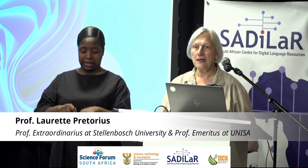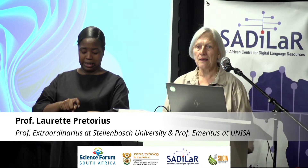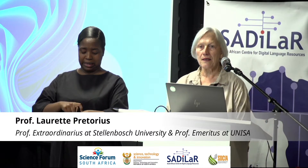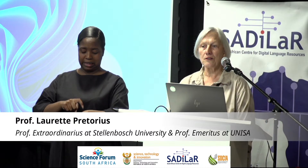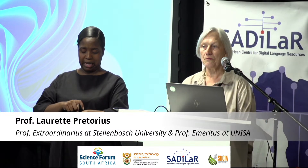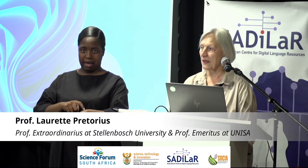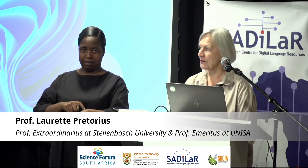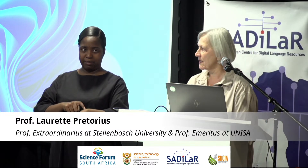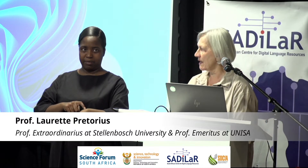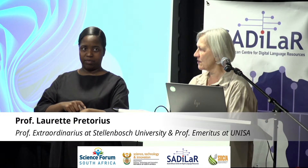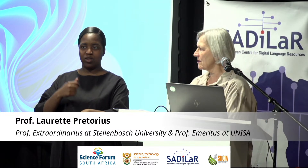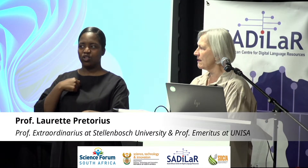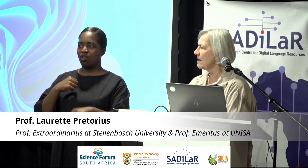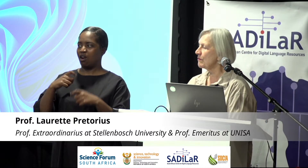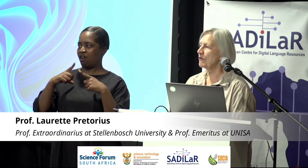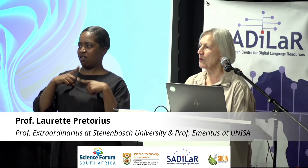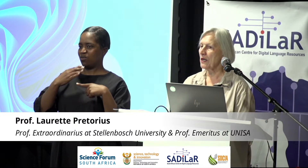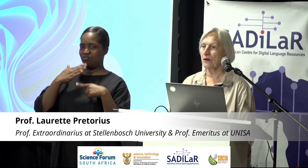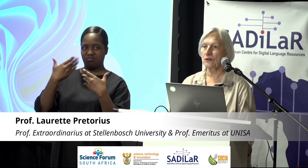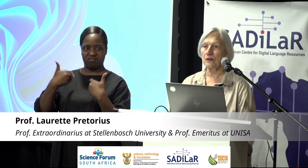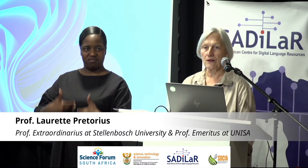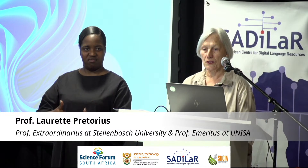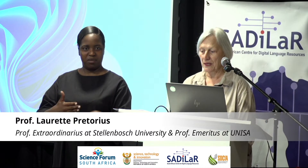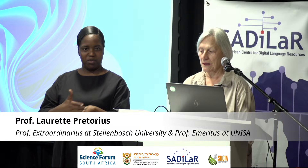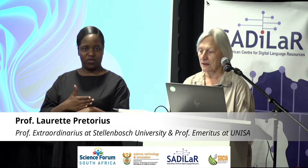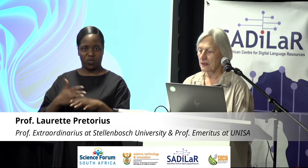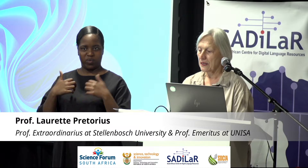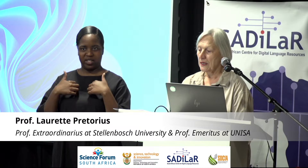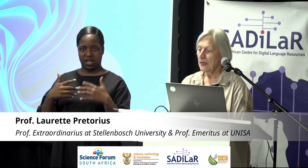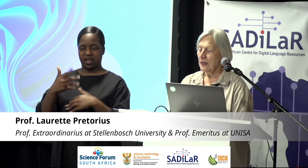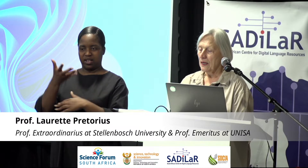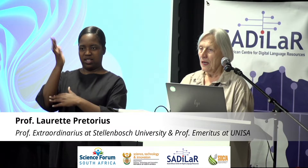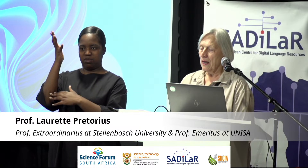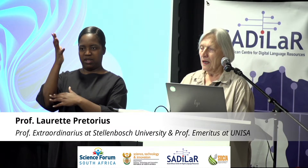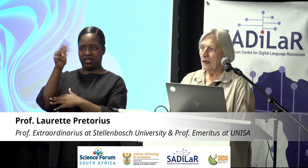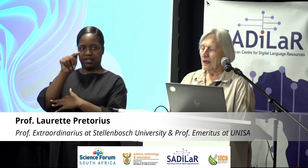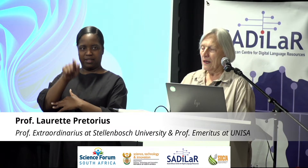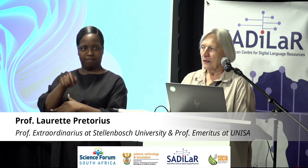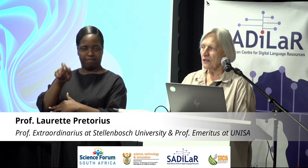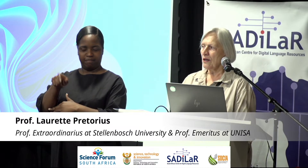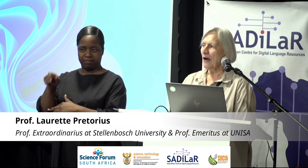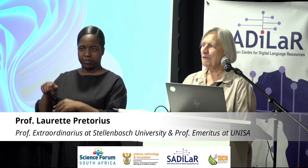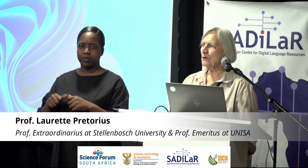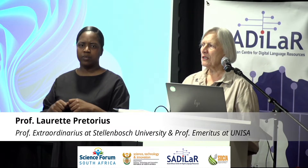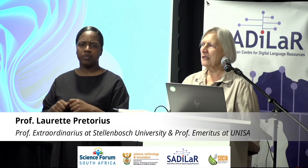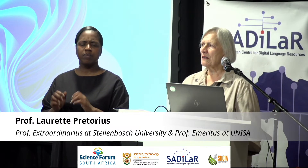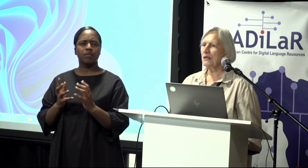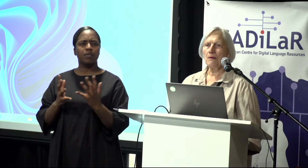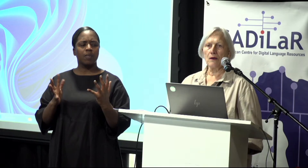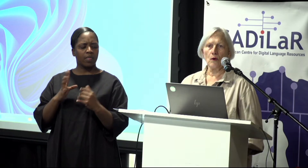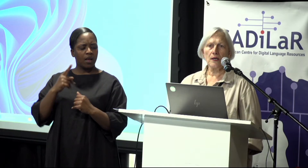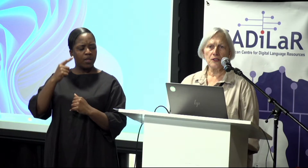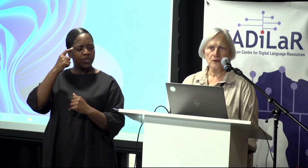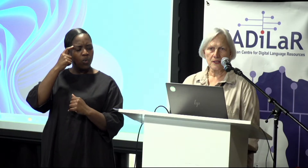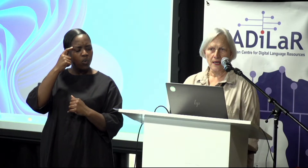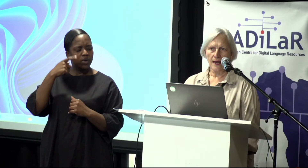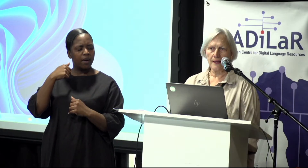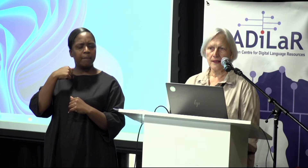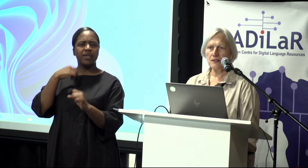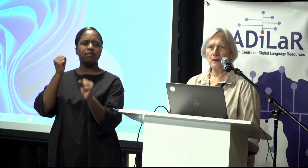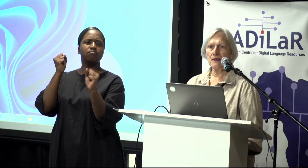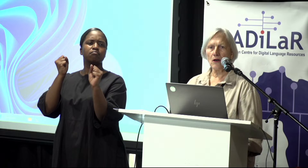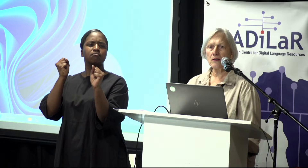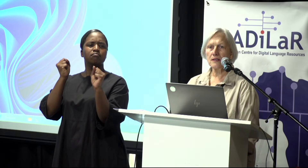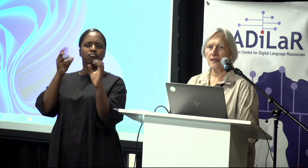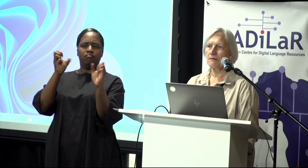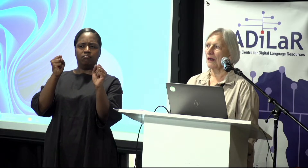let me quickly do my introduction before we go on to our speakers. So I thought a little bit about what I should say,